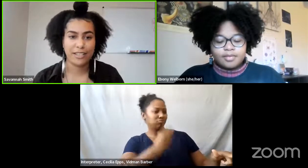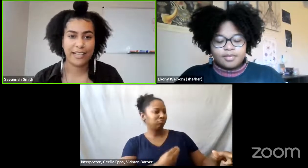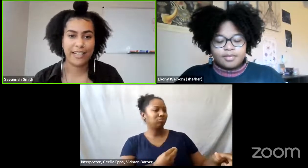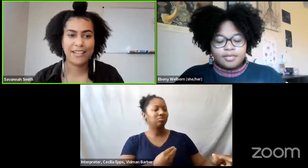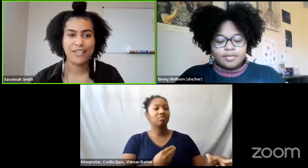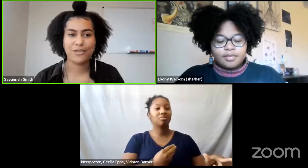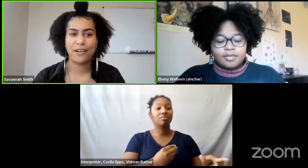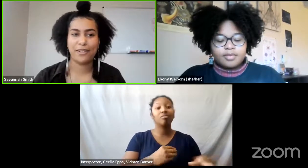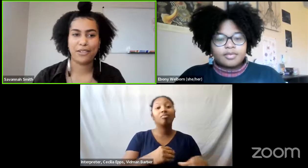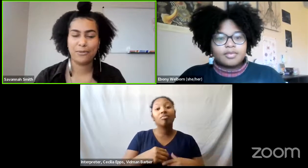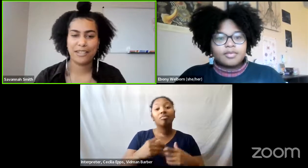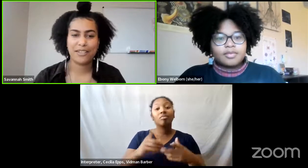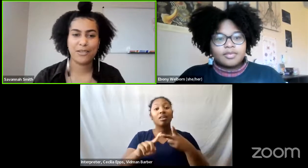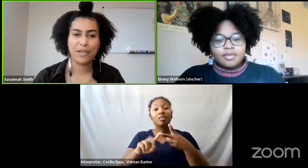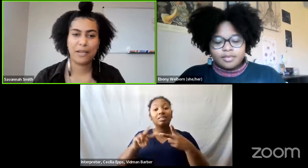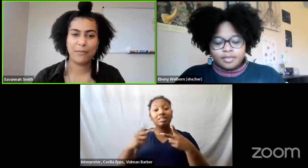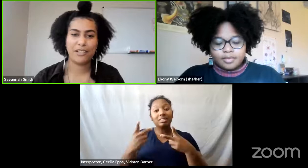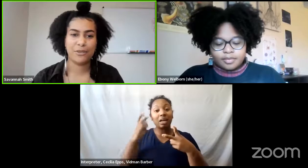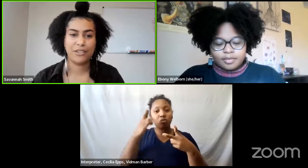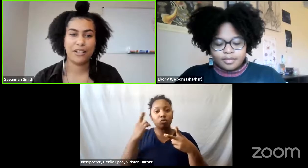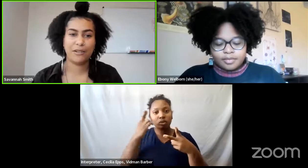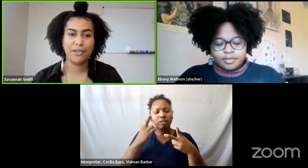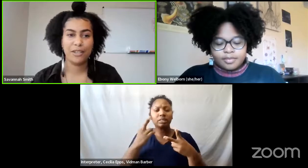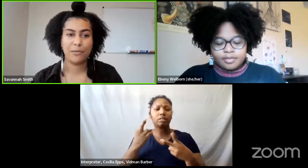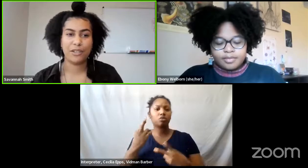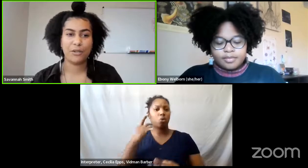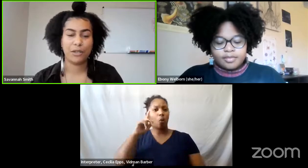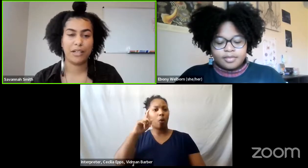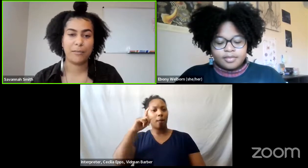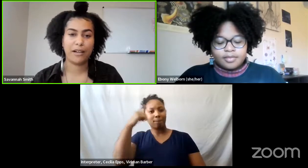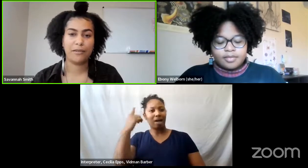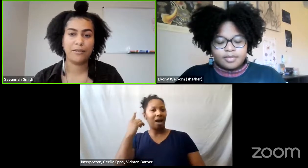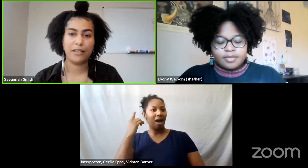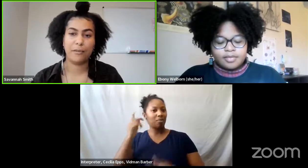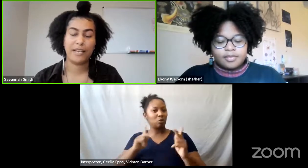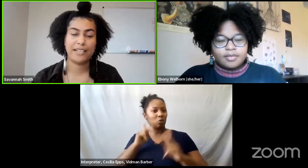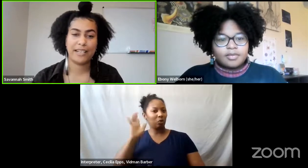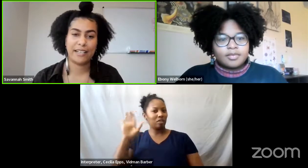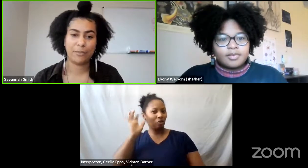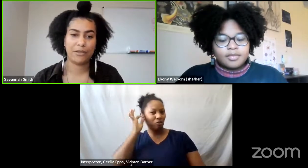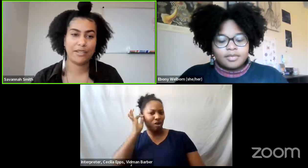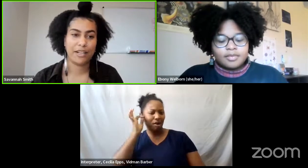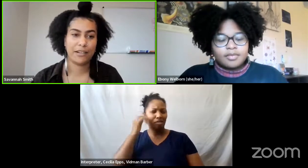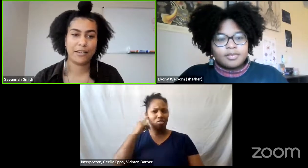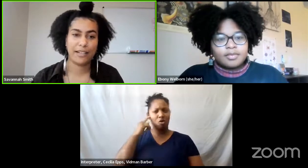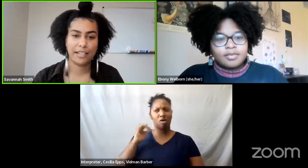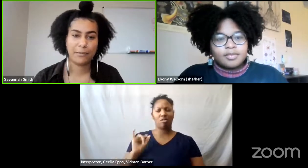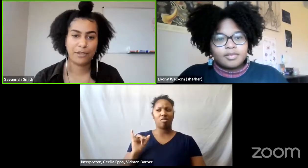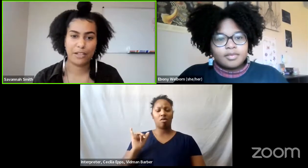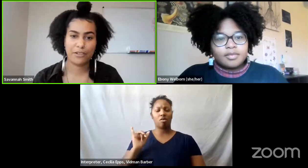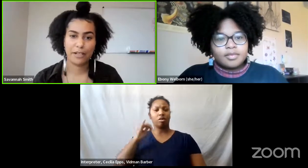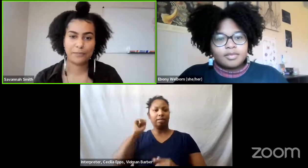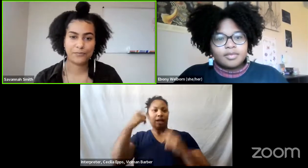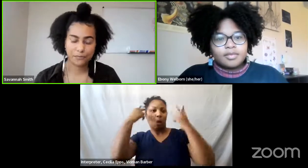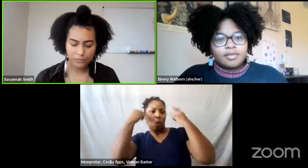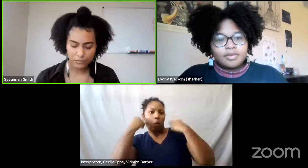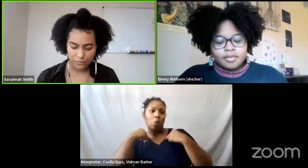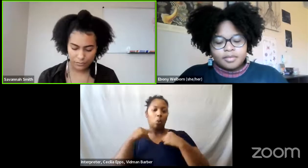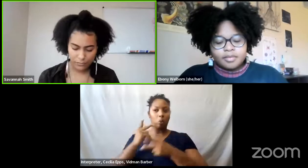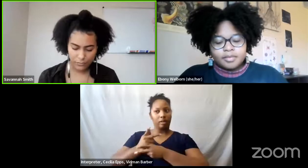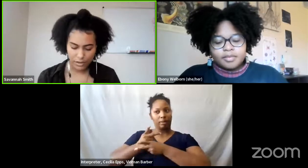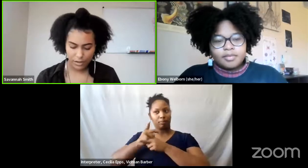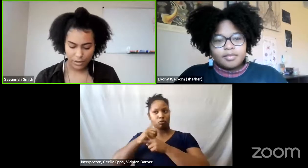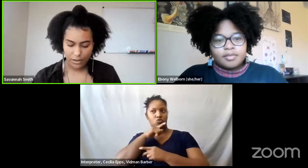into straightening it. So how can you really swim and enjoy yourself when you're worried about maintaining that beauty standard and keeping your hair dry?